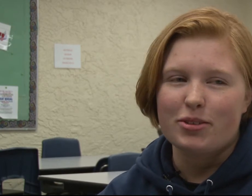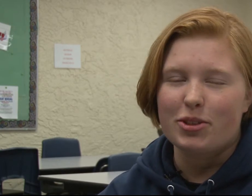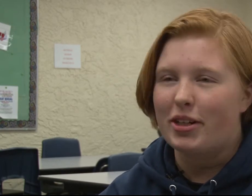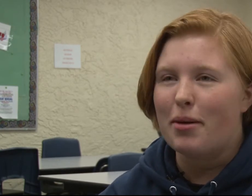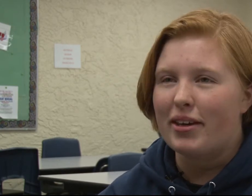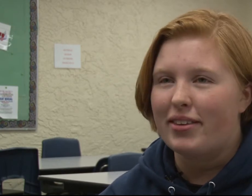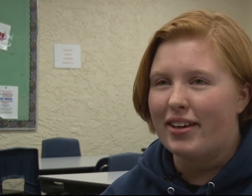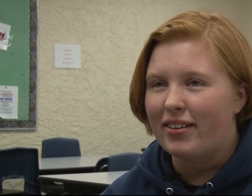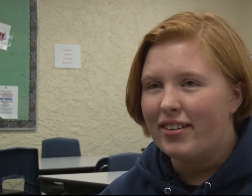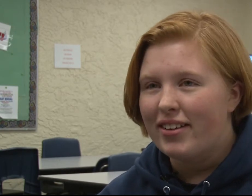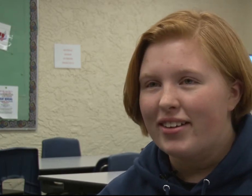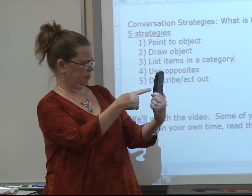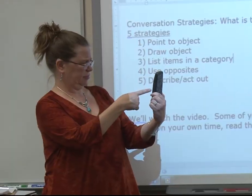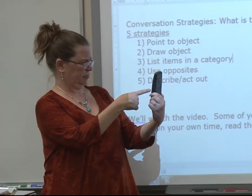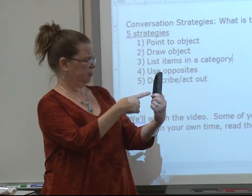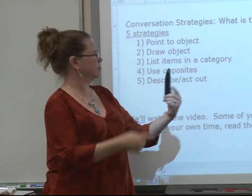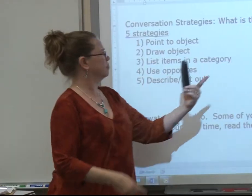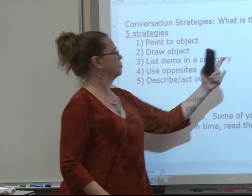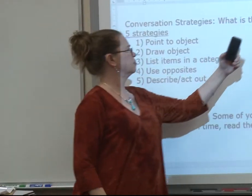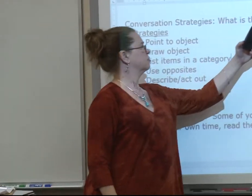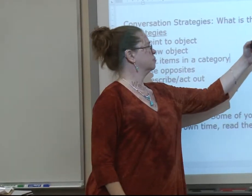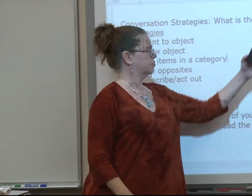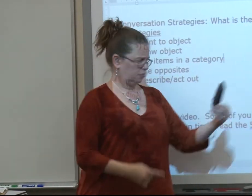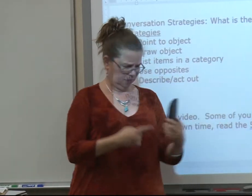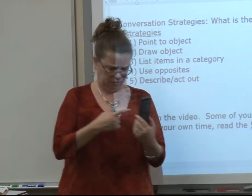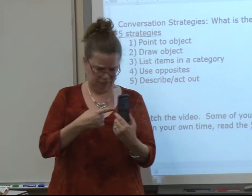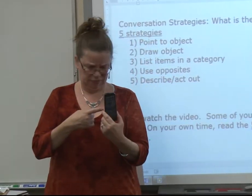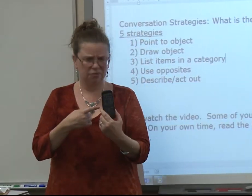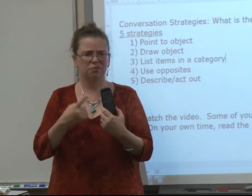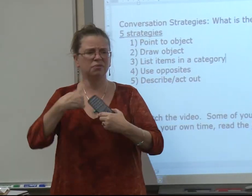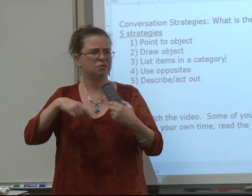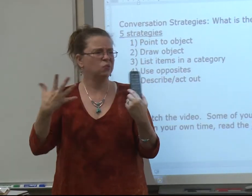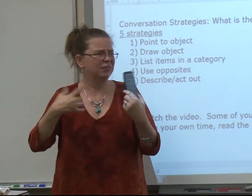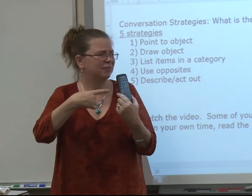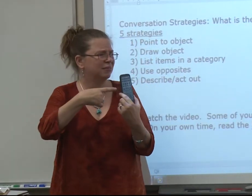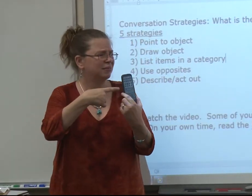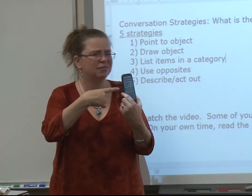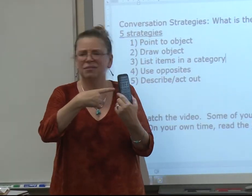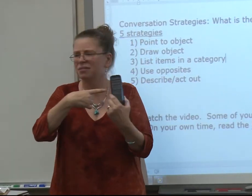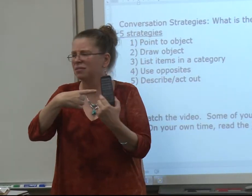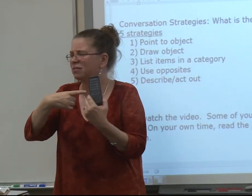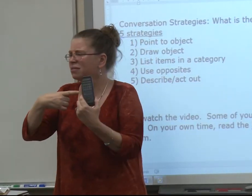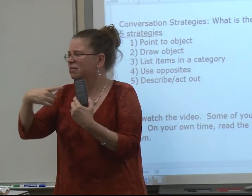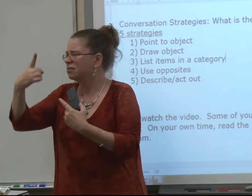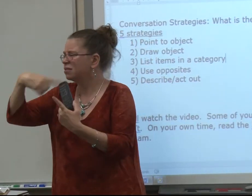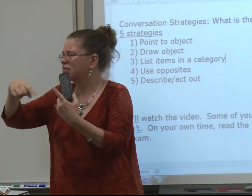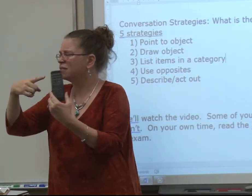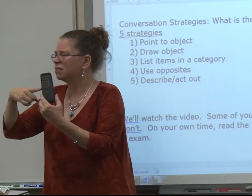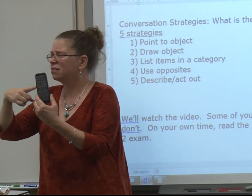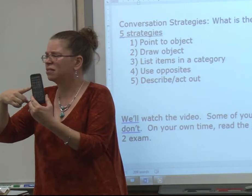should not be a thing. And even though the classroom is silent, students have found ways to connect with their teacher. She surprised me.